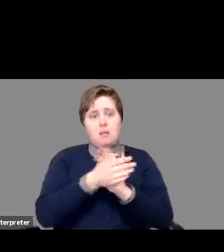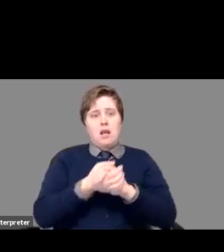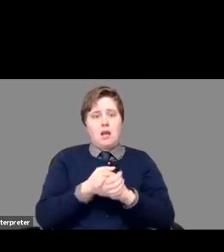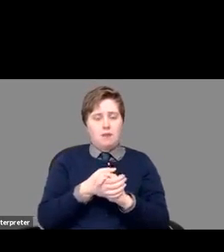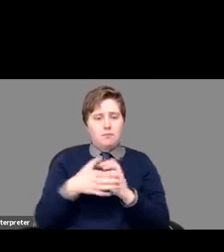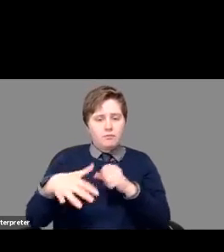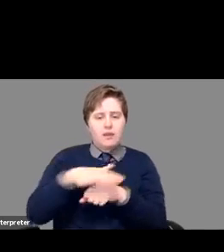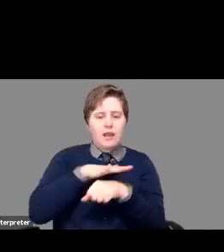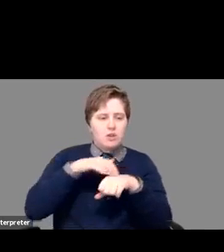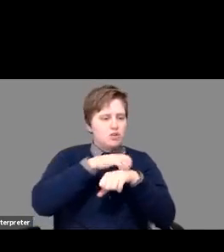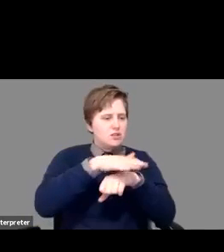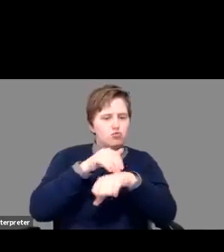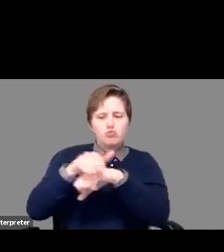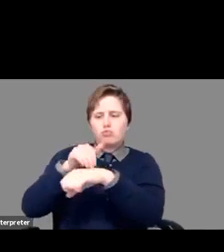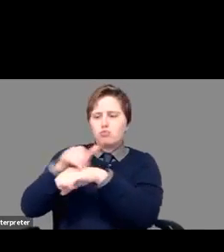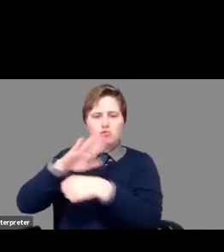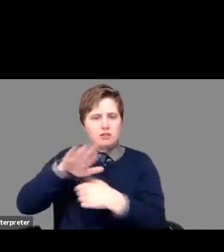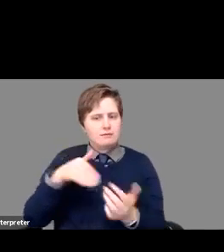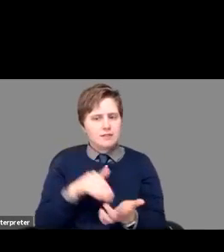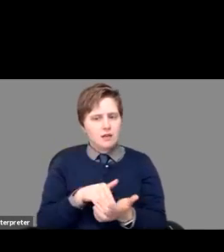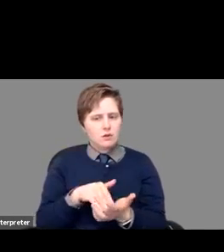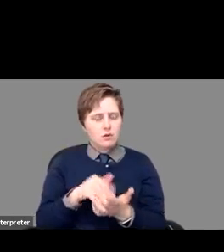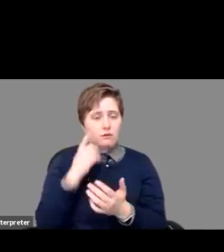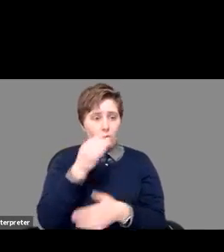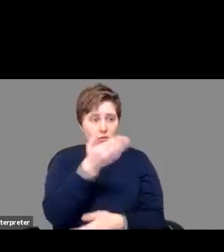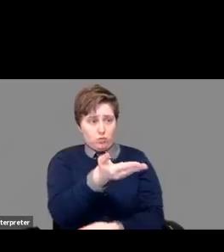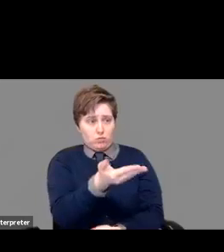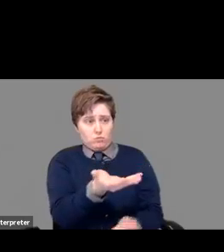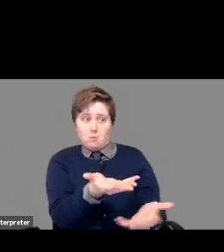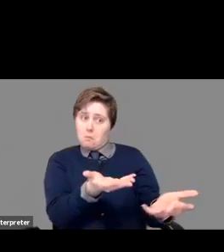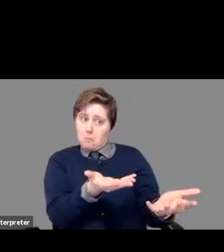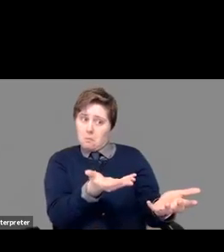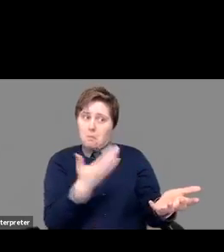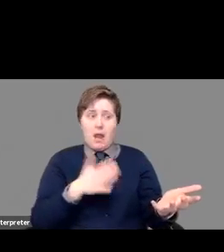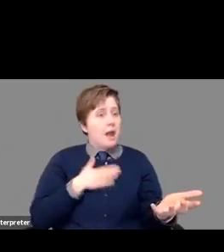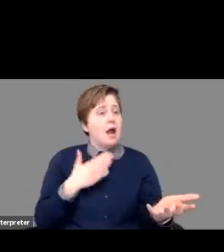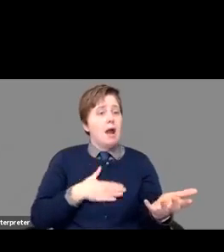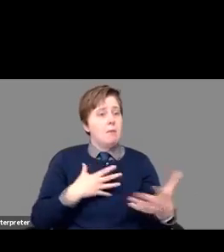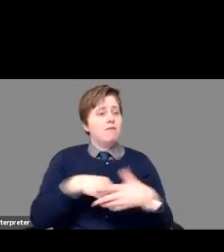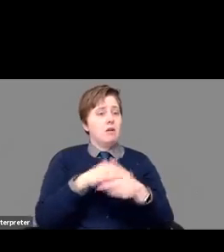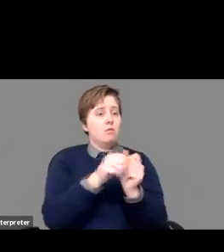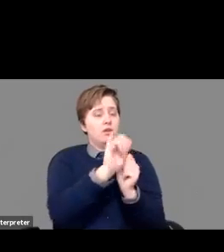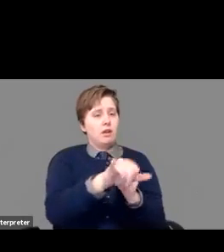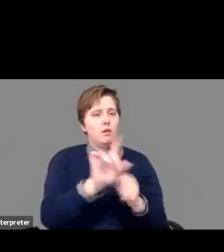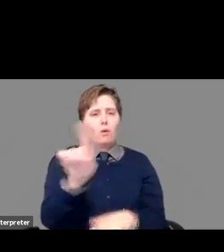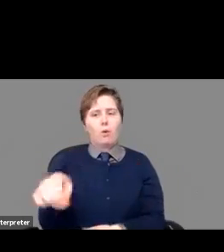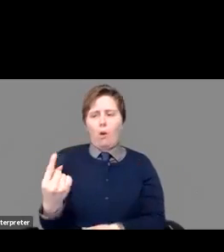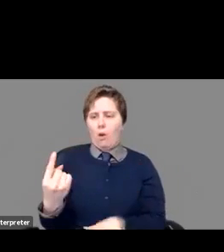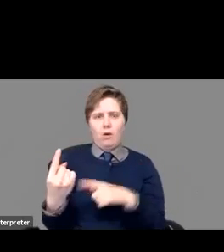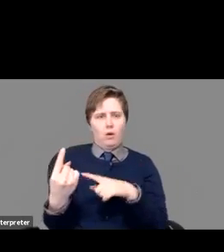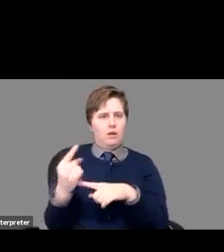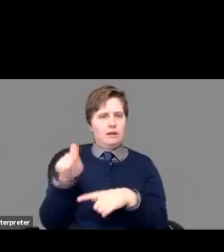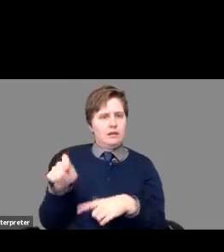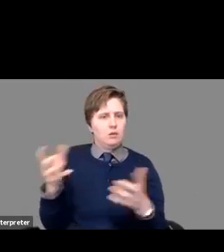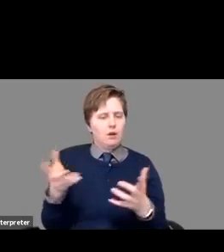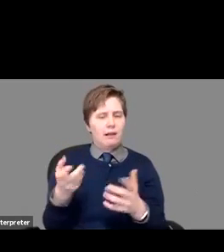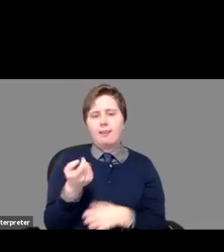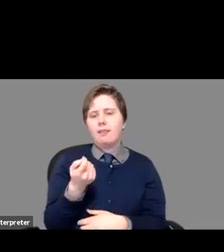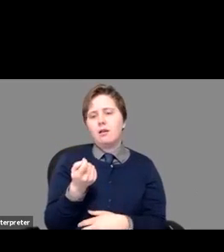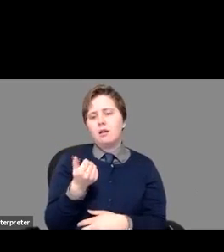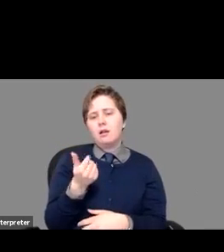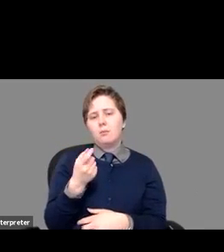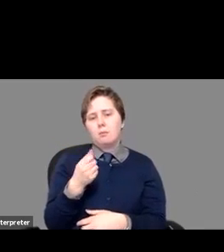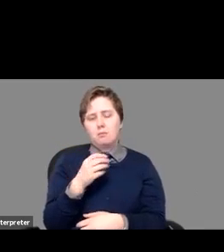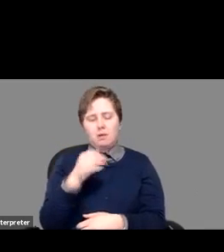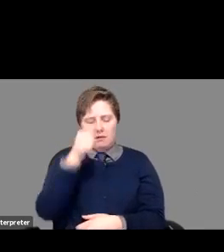regional distribution center for you, we're happy to do that. The only thing that we might need is a little bit of muscle